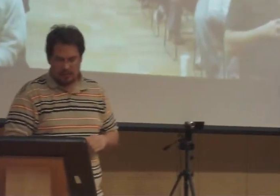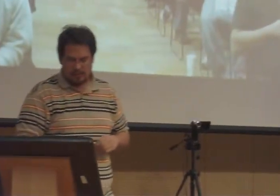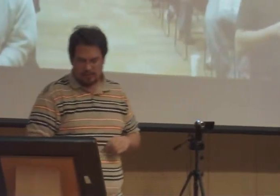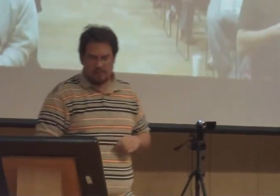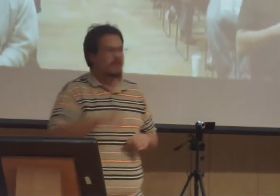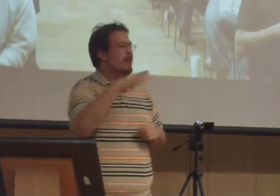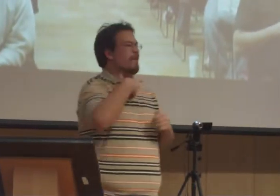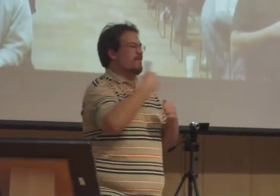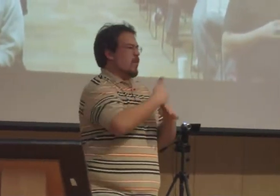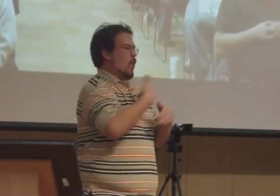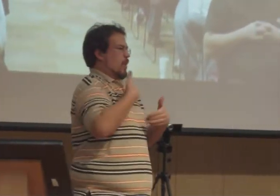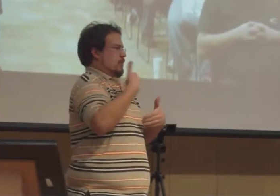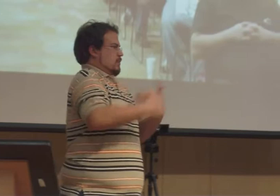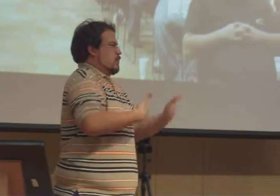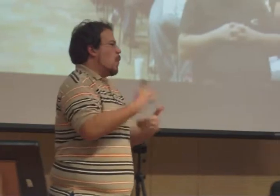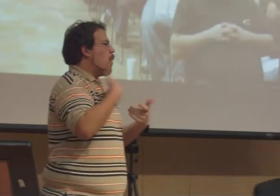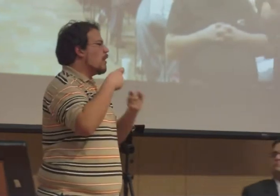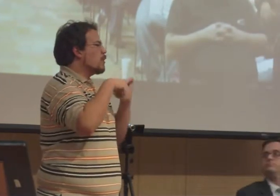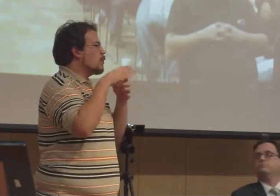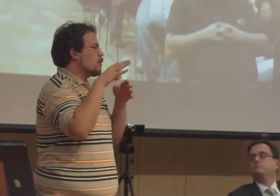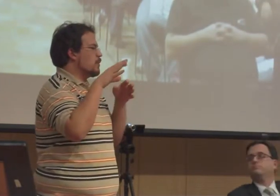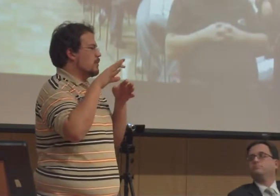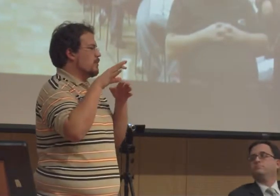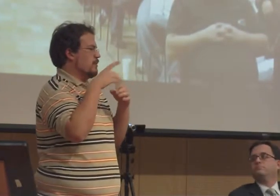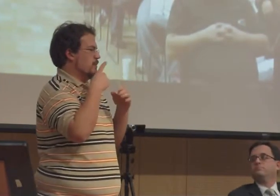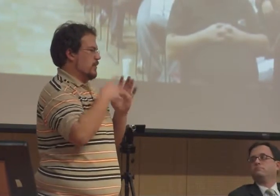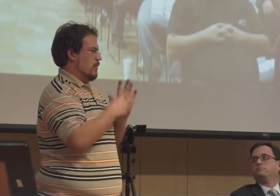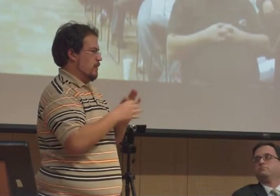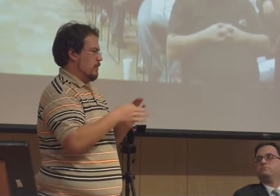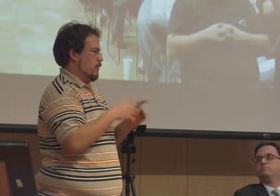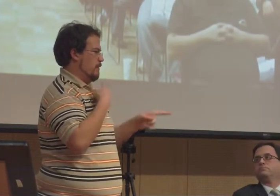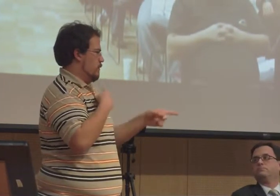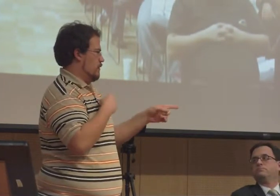session tonight. And before we get started,